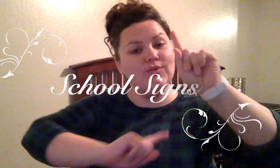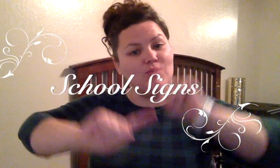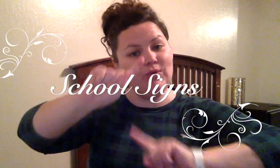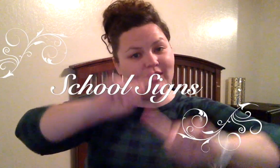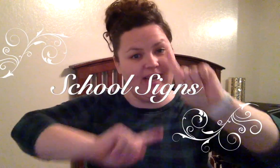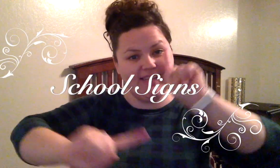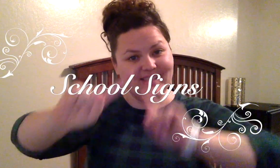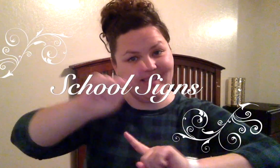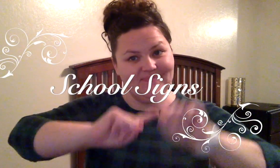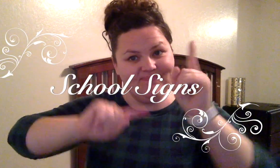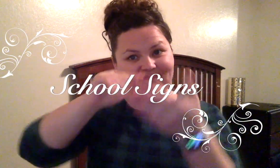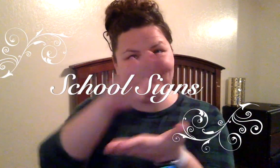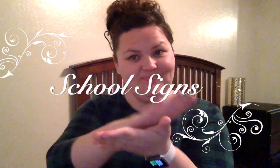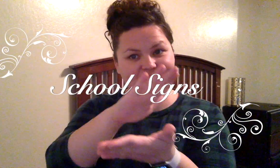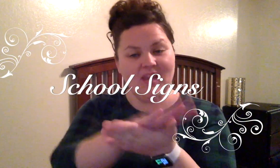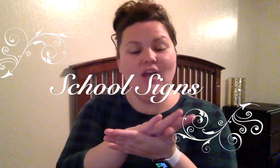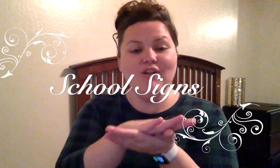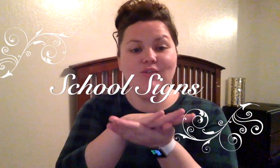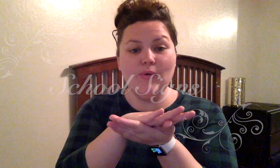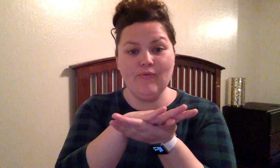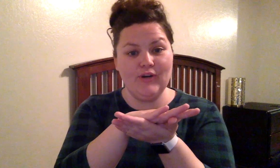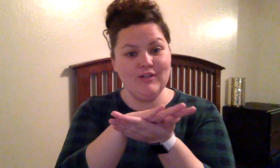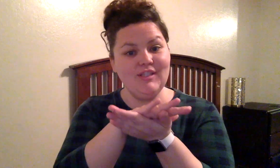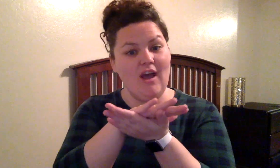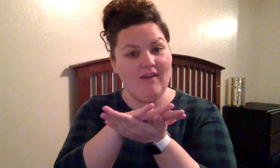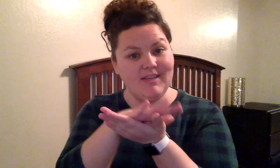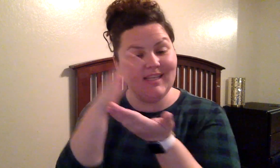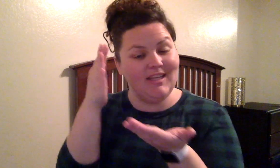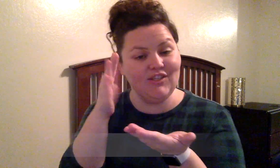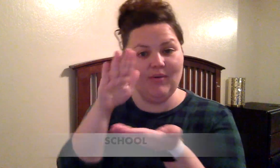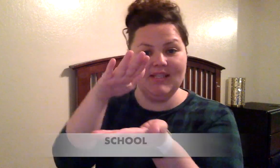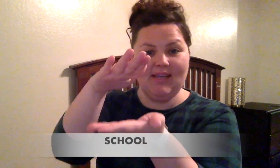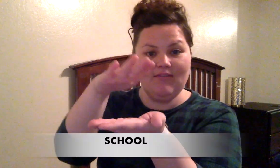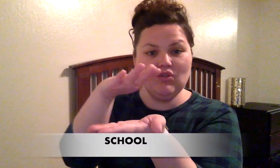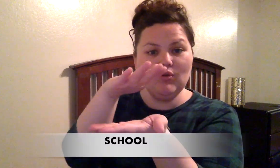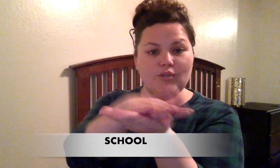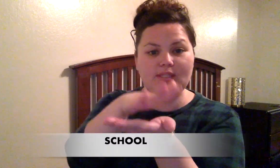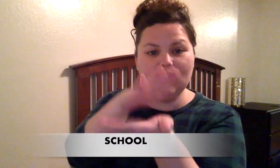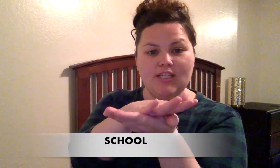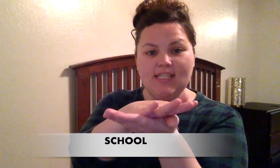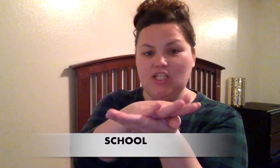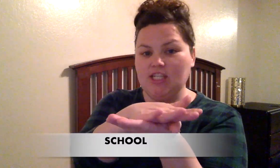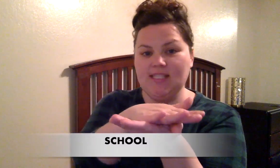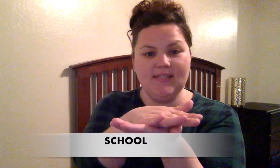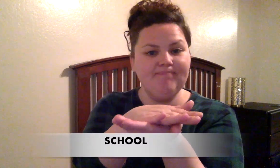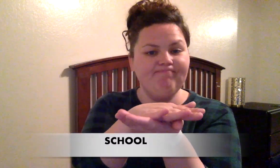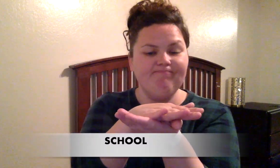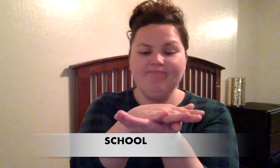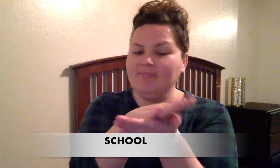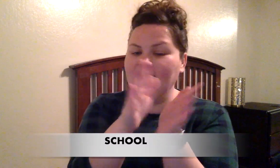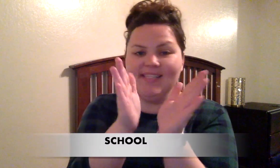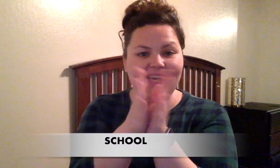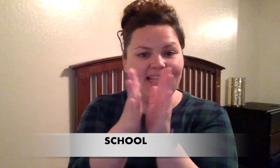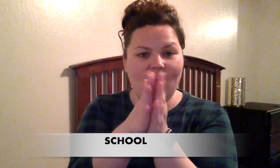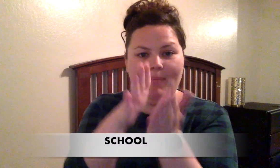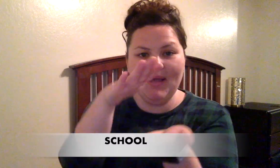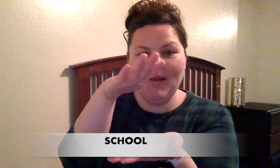school signs. So first, obviously, let's start with the sign for school. So it's seriously just, it's like clapping, but